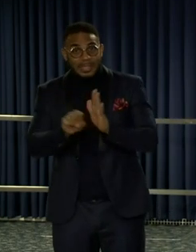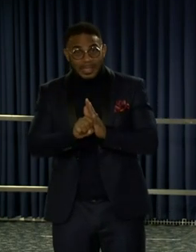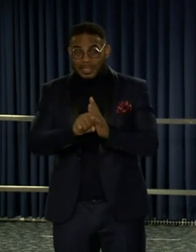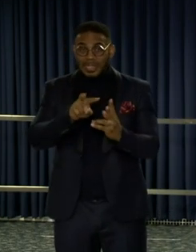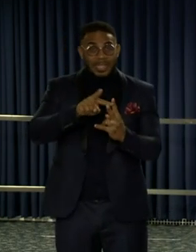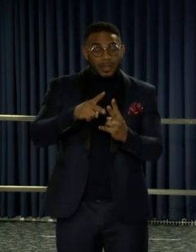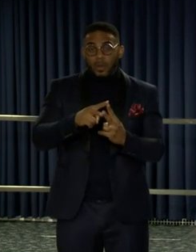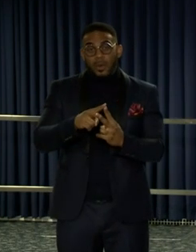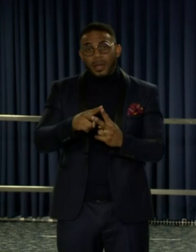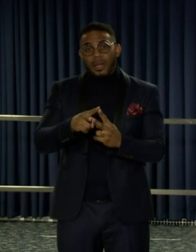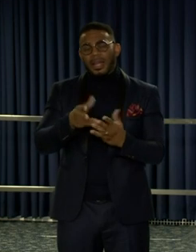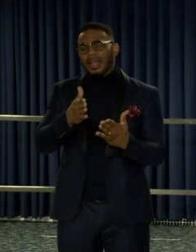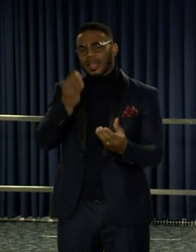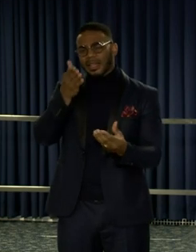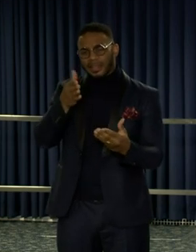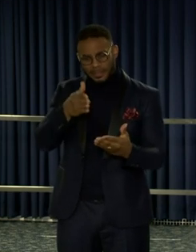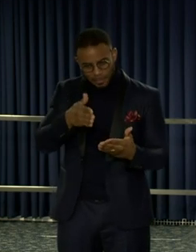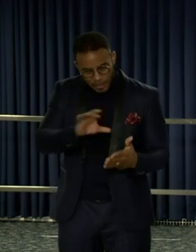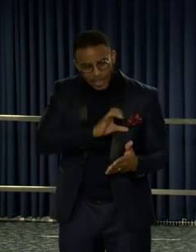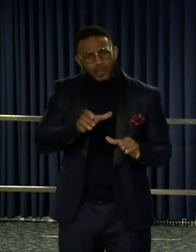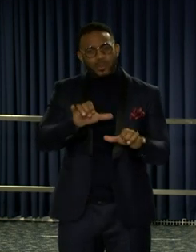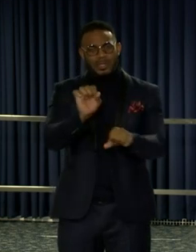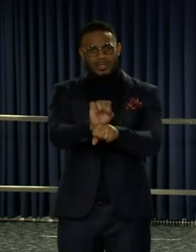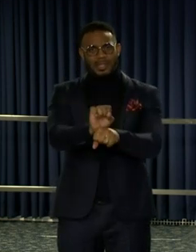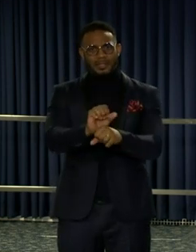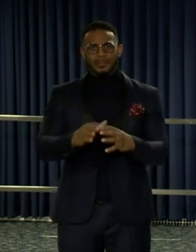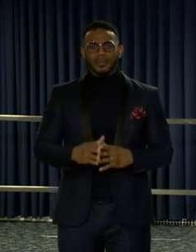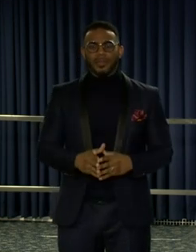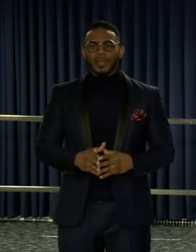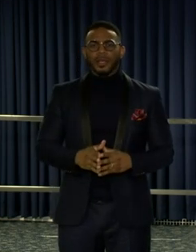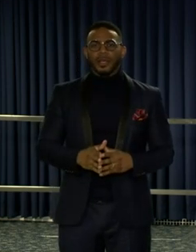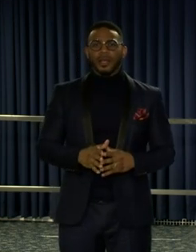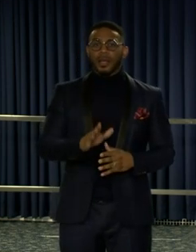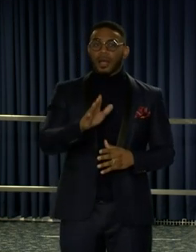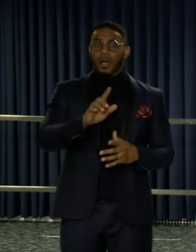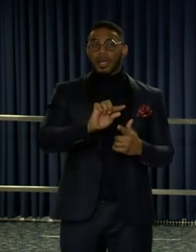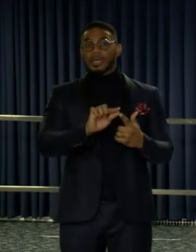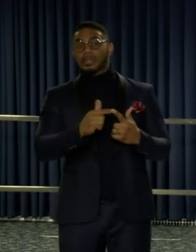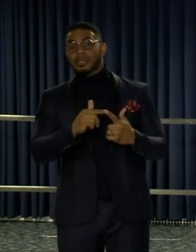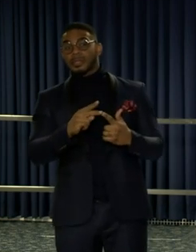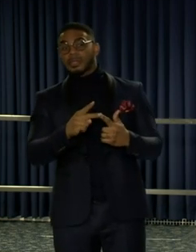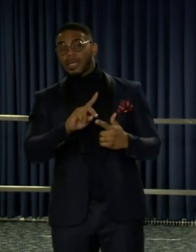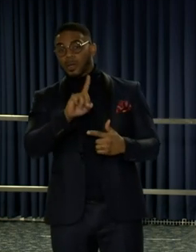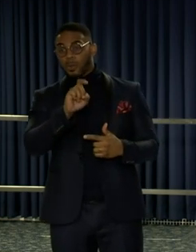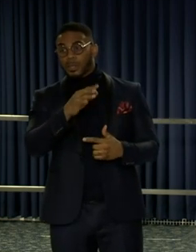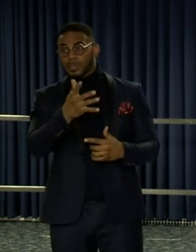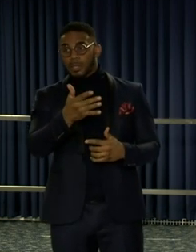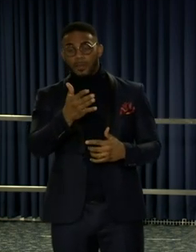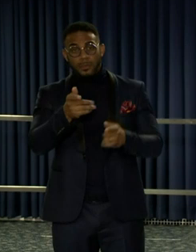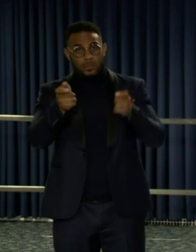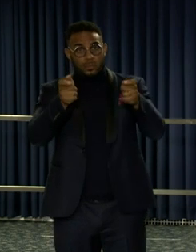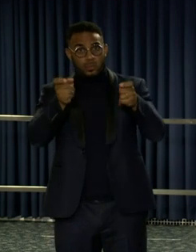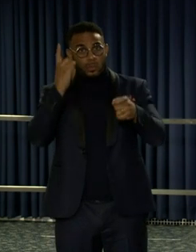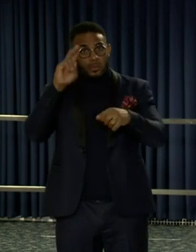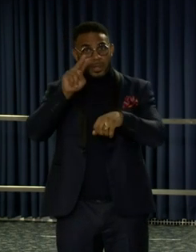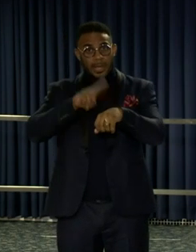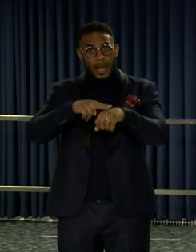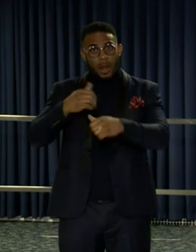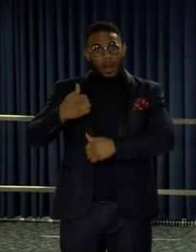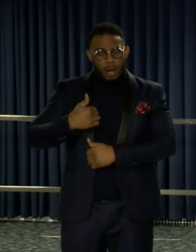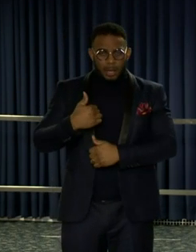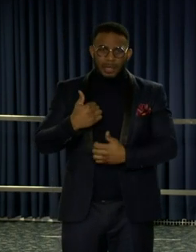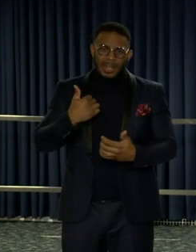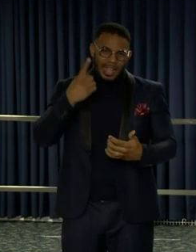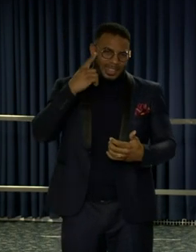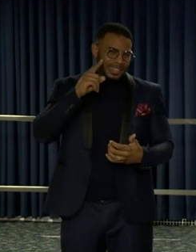states and let the police do their jobs. On the question of the control of the National Guard,